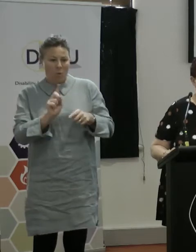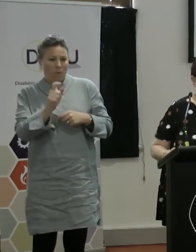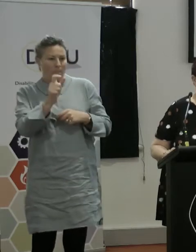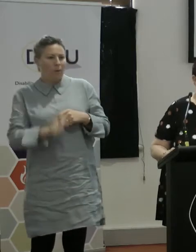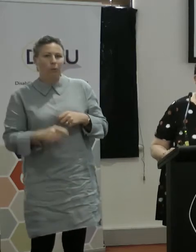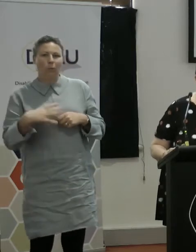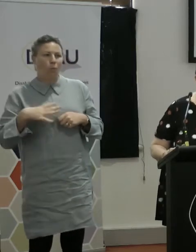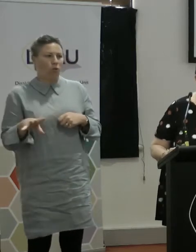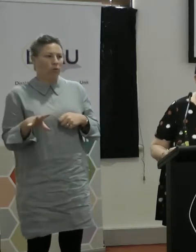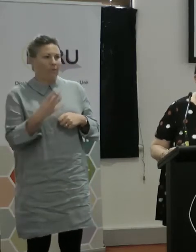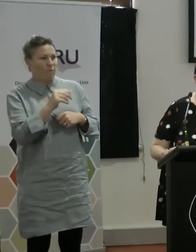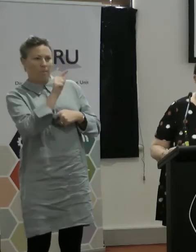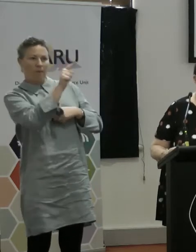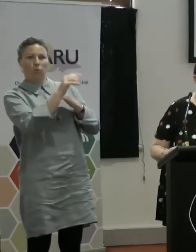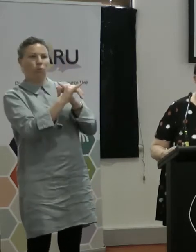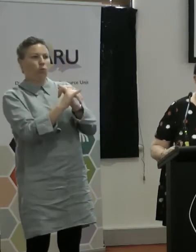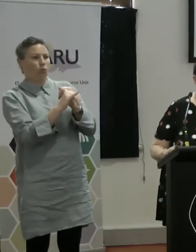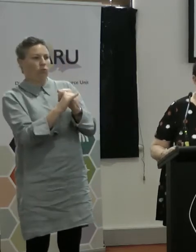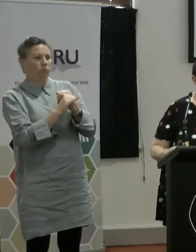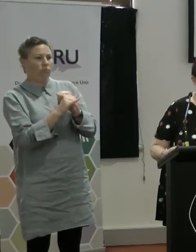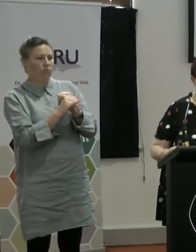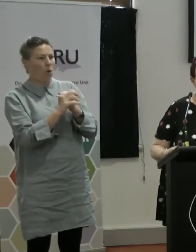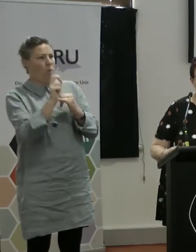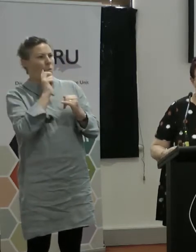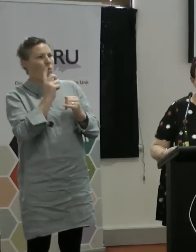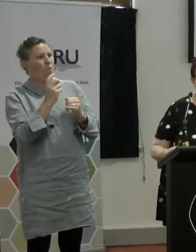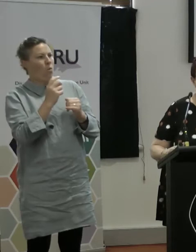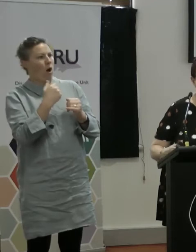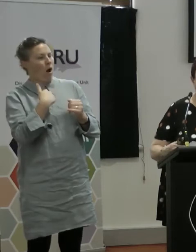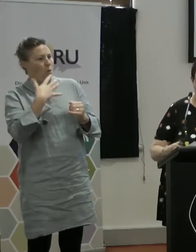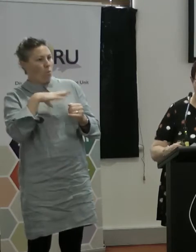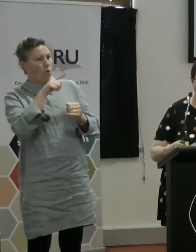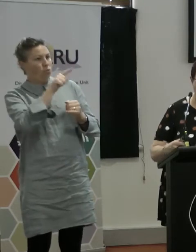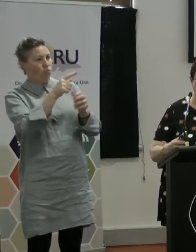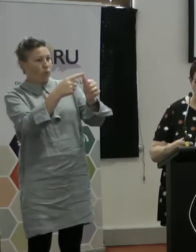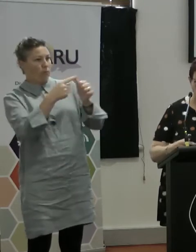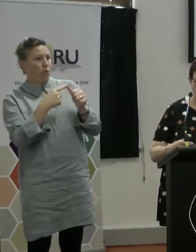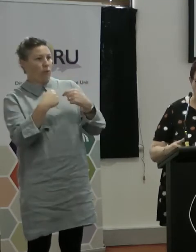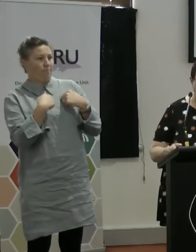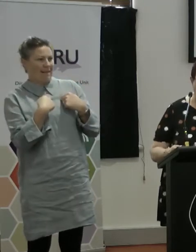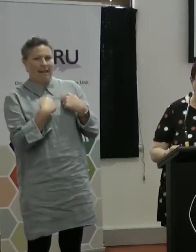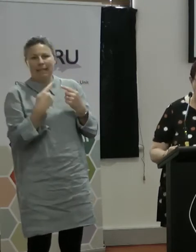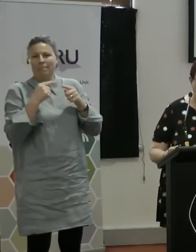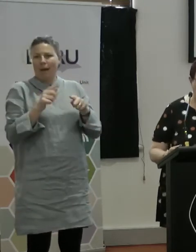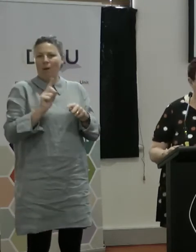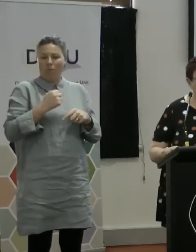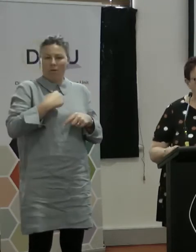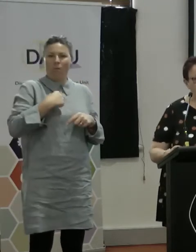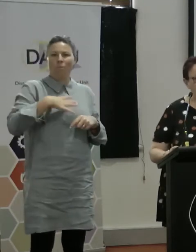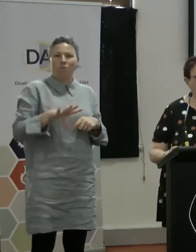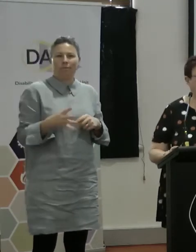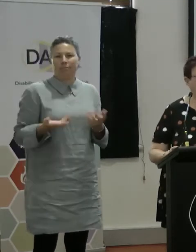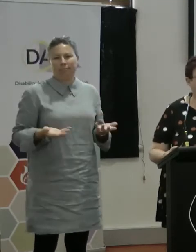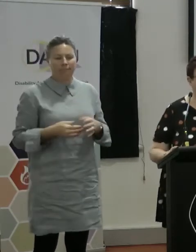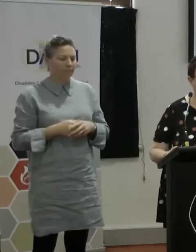from the institution and how they want that personal response to be shaped. The scheme, it's